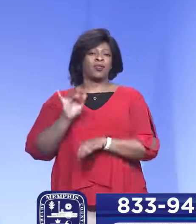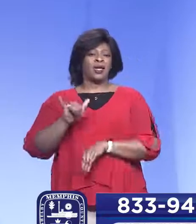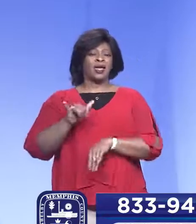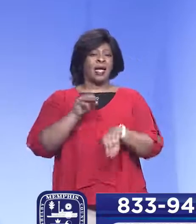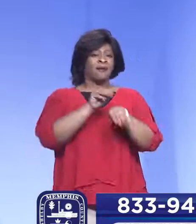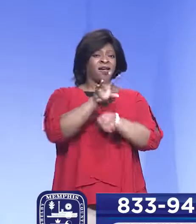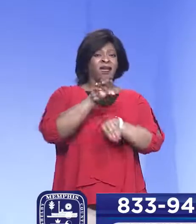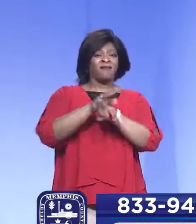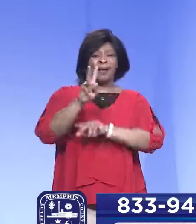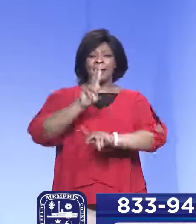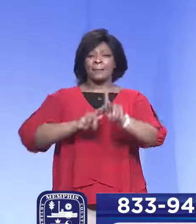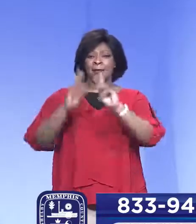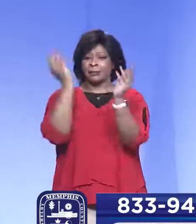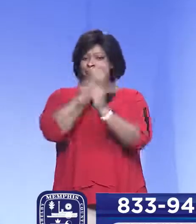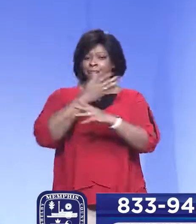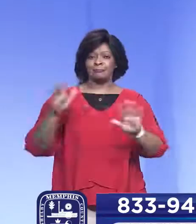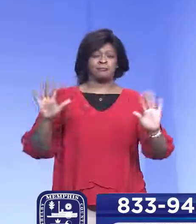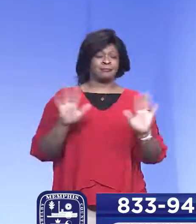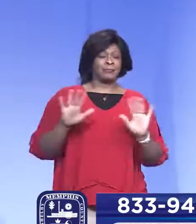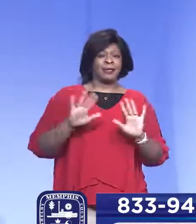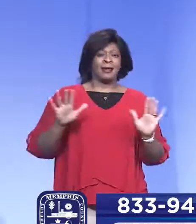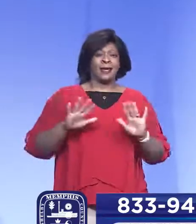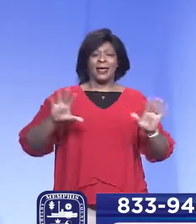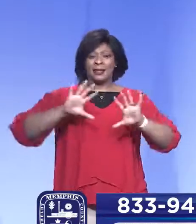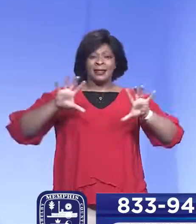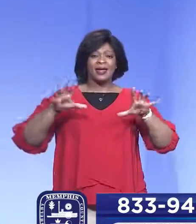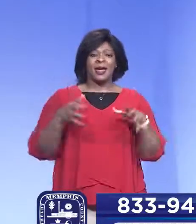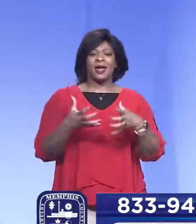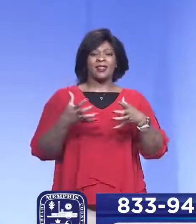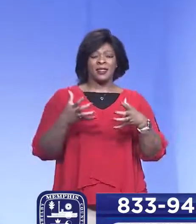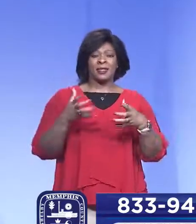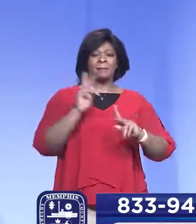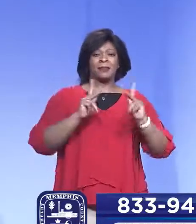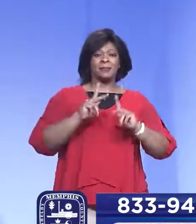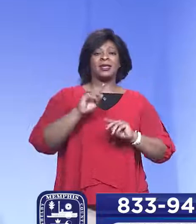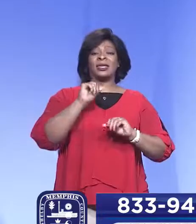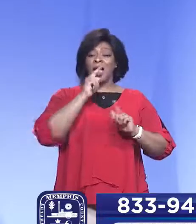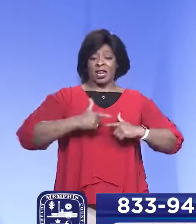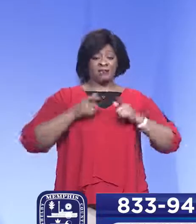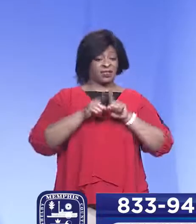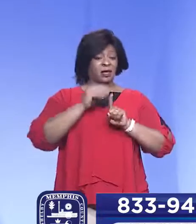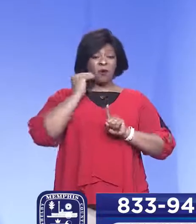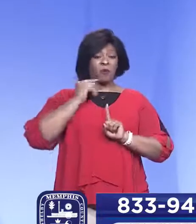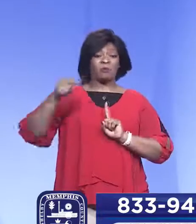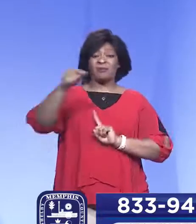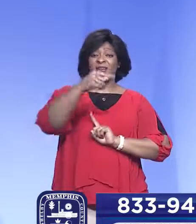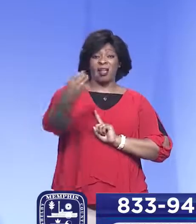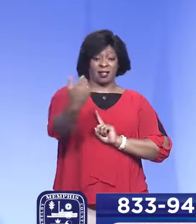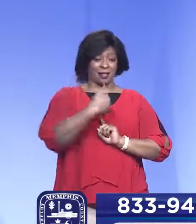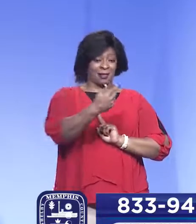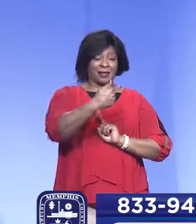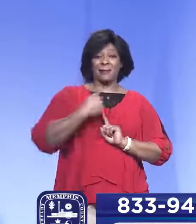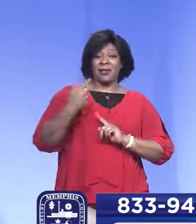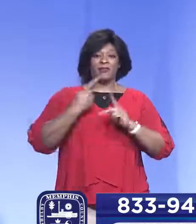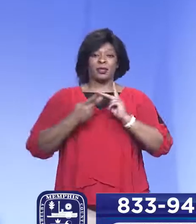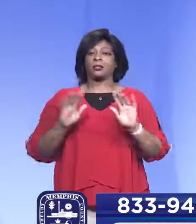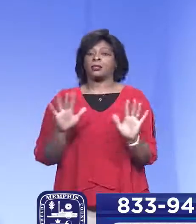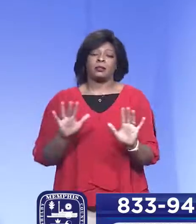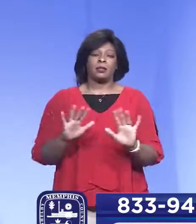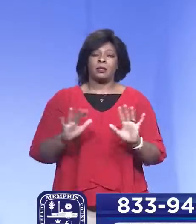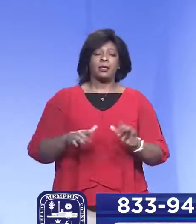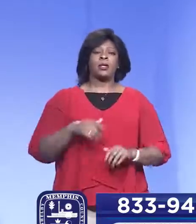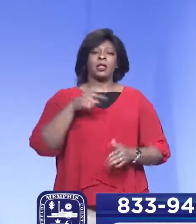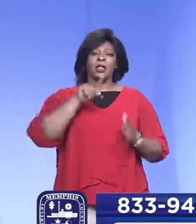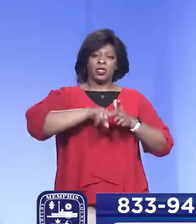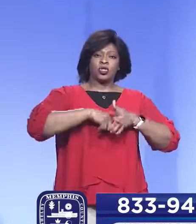advising folk not to gather with people outside their immediate household. And then this